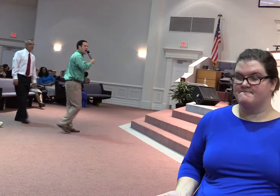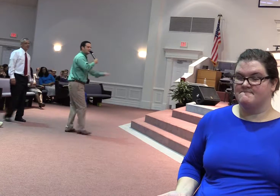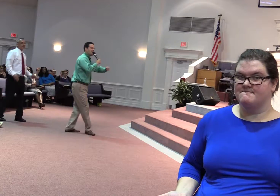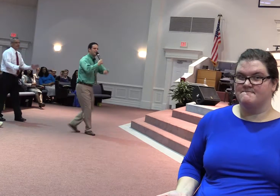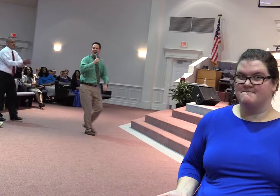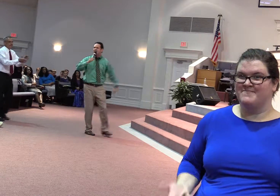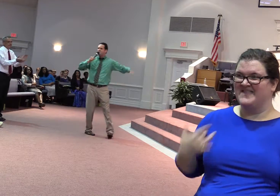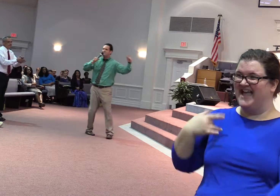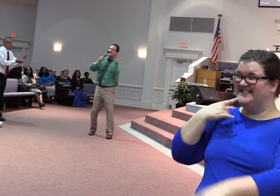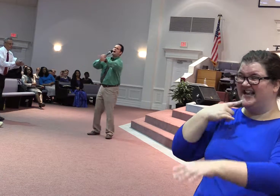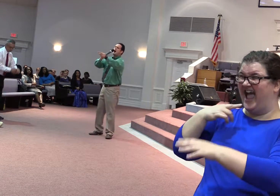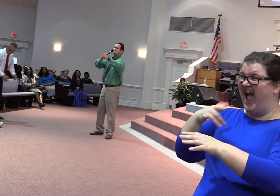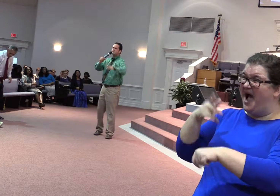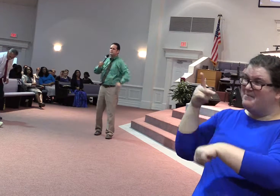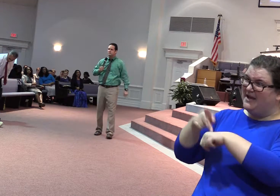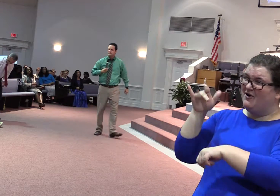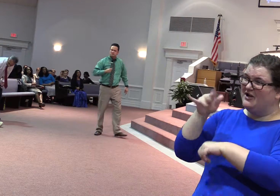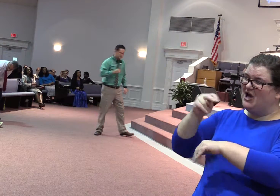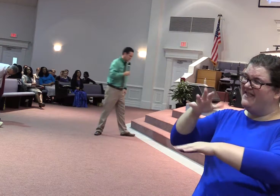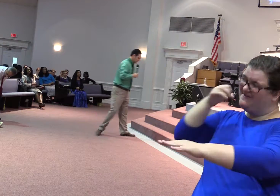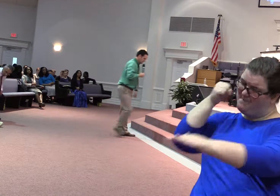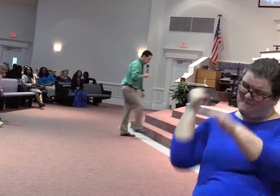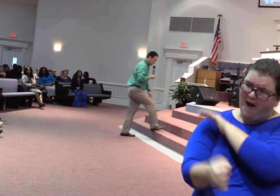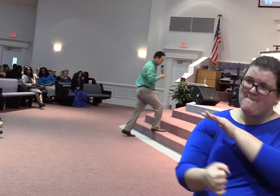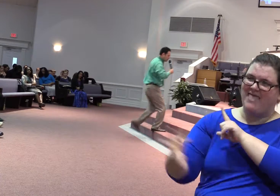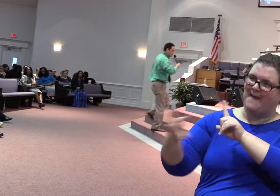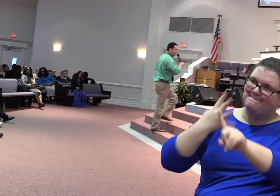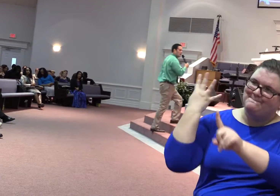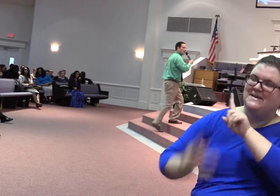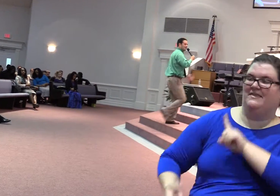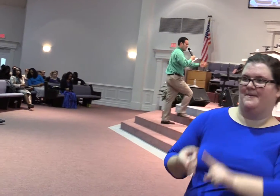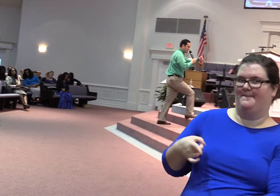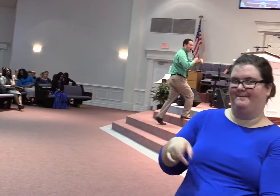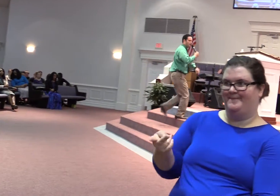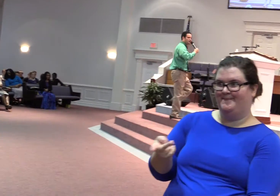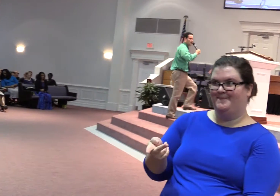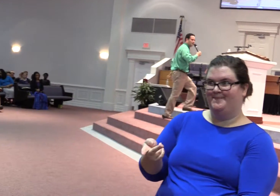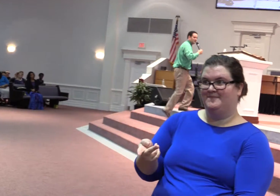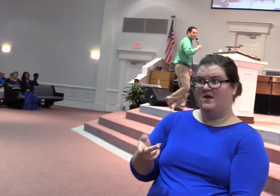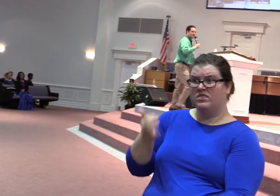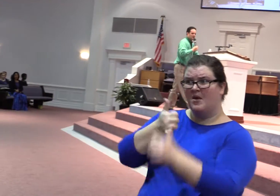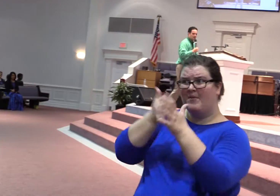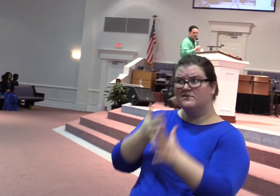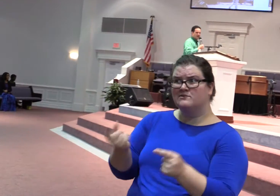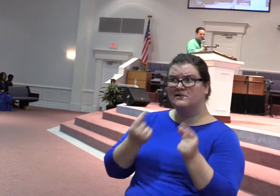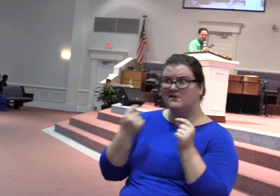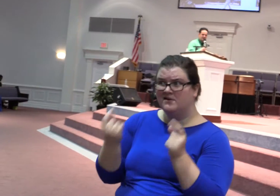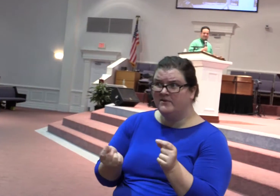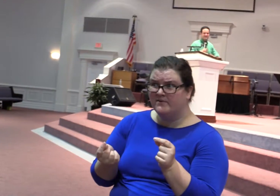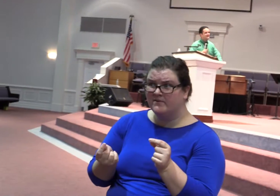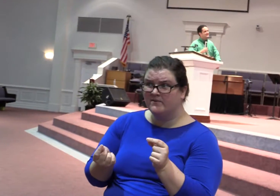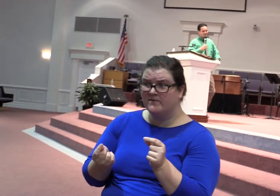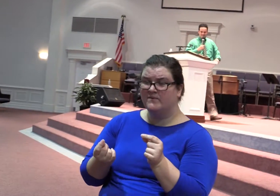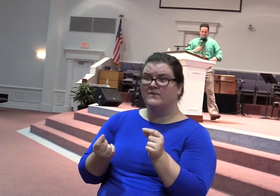They locked them up and they beat them up. Right. Right. Hallelujah. But what did the apostles do? Watch this.